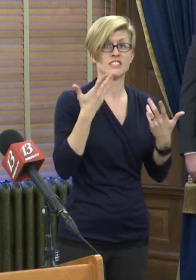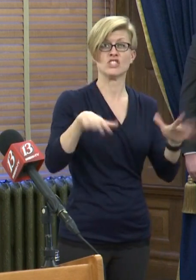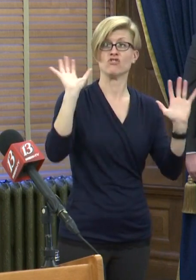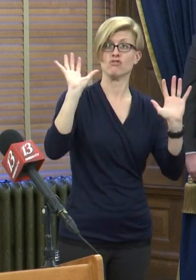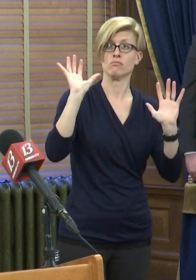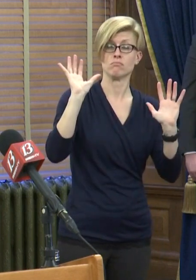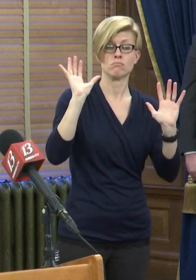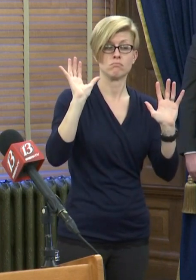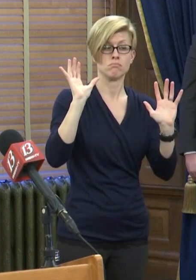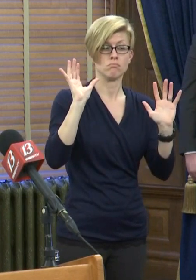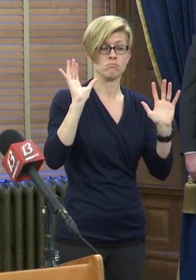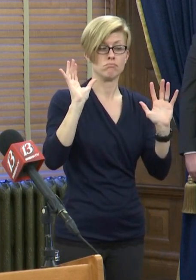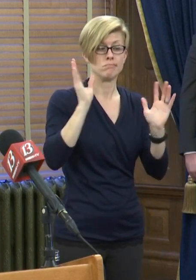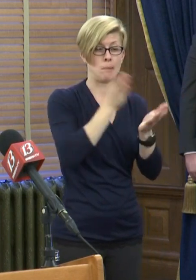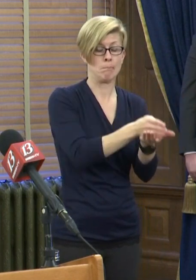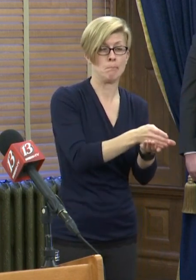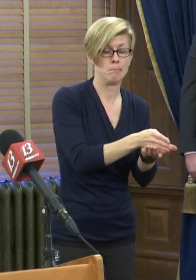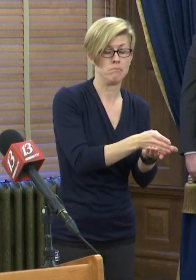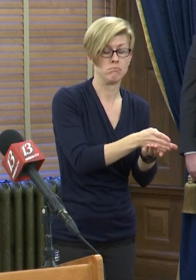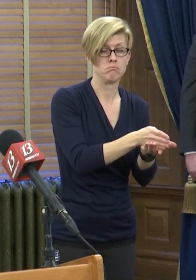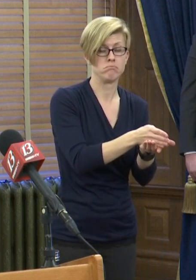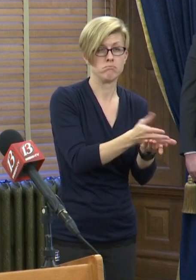the project stopped. So,